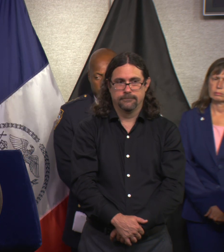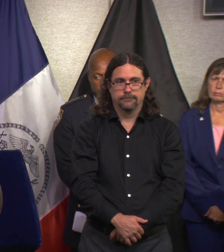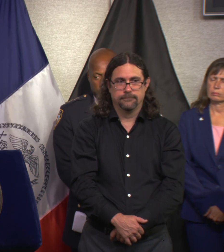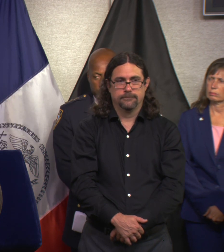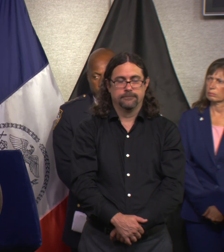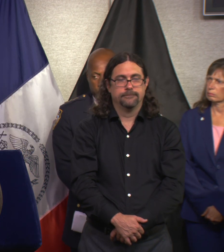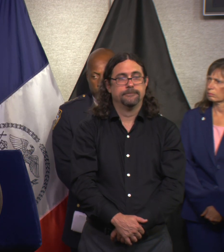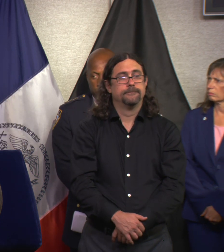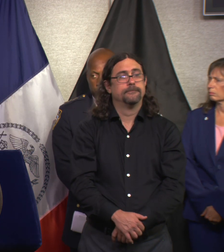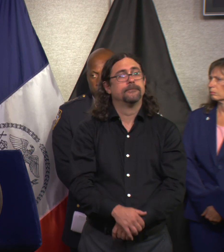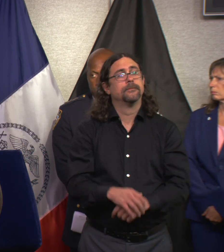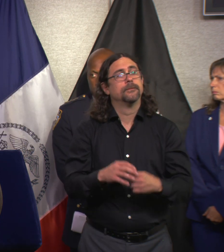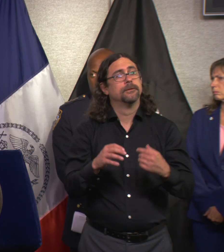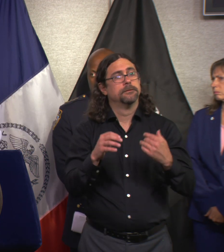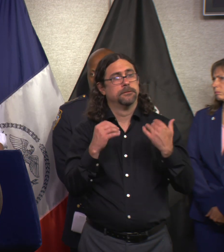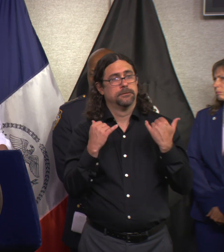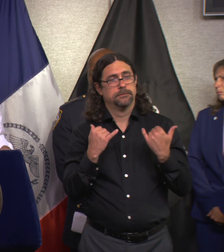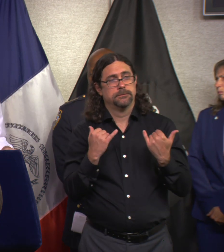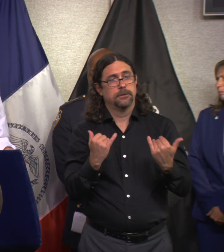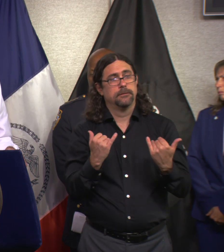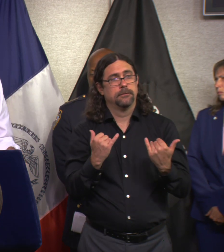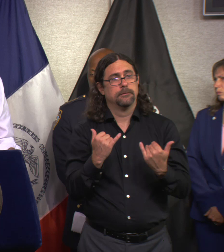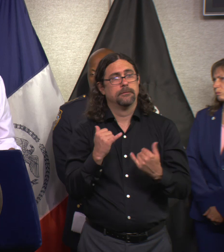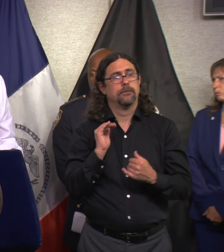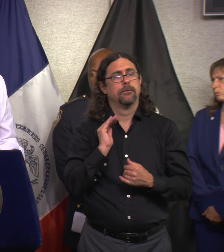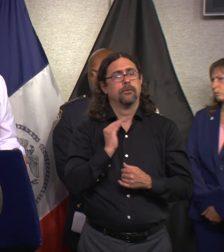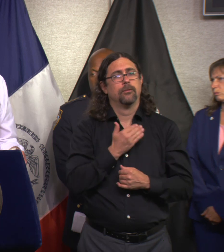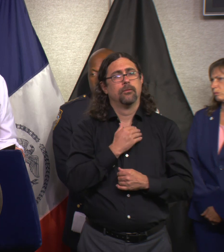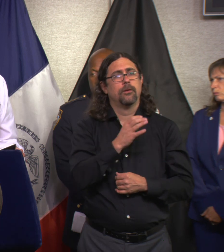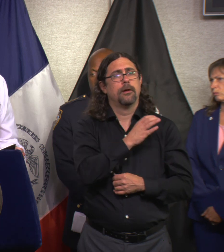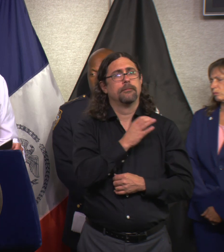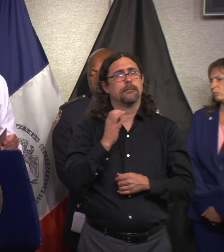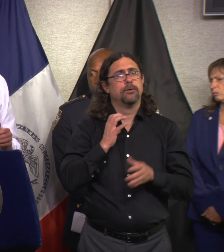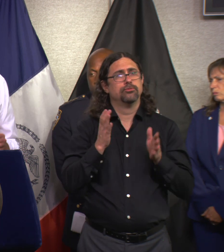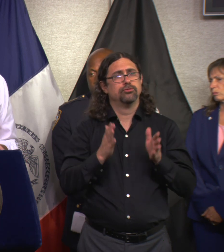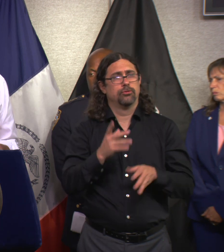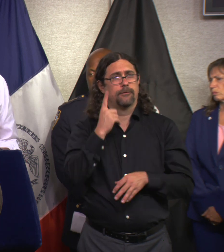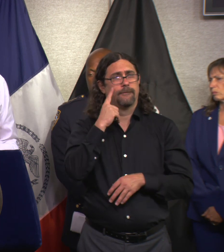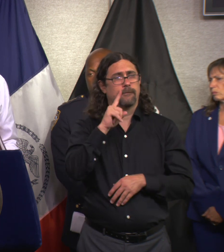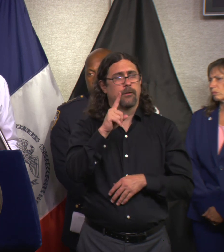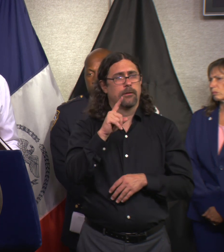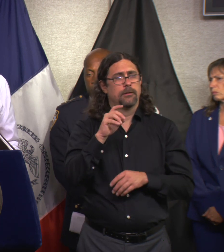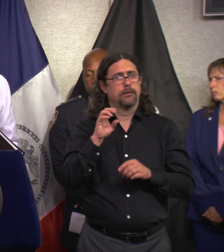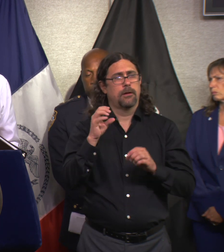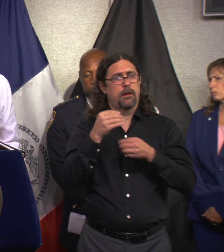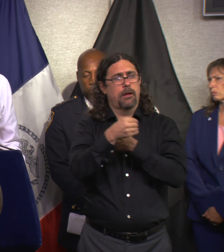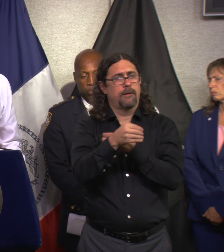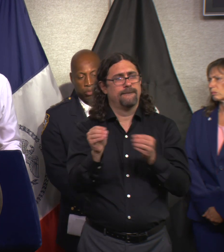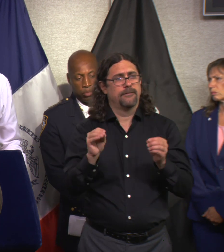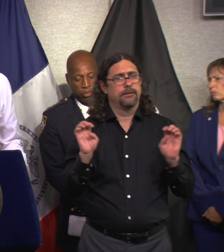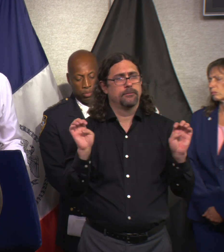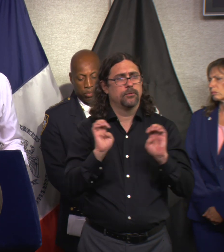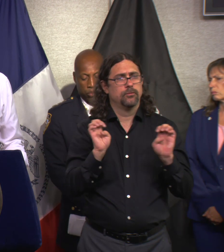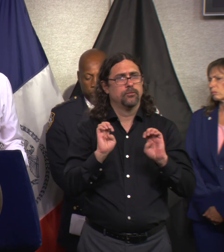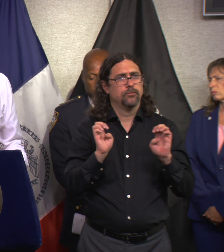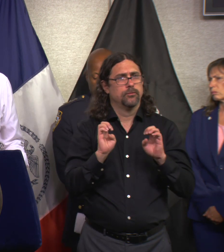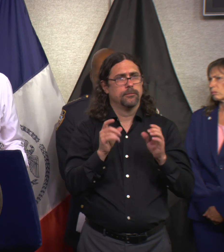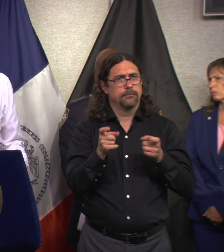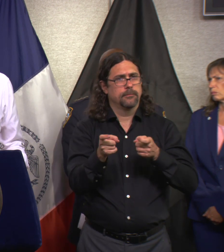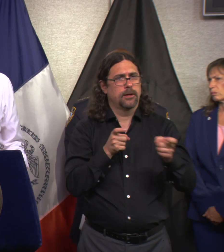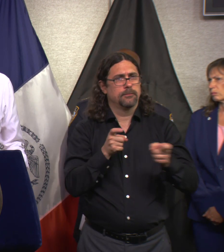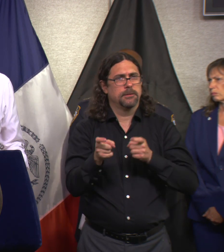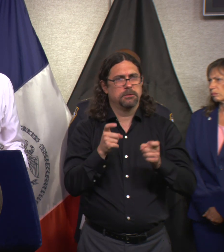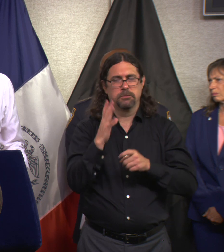Emergency Management Commissioner. She has been in the discussions with us these last days on how to prepare, and it's already evident that